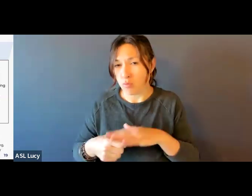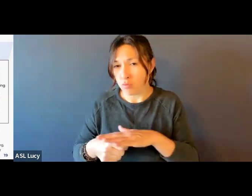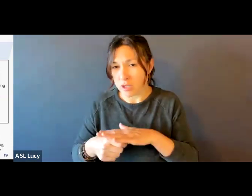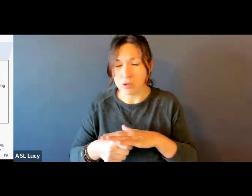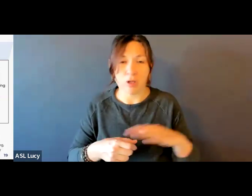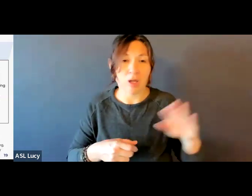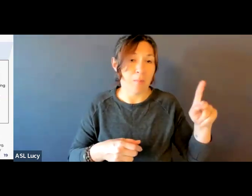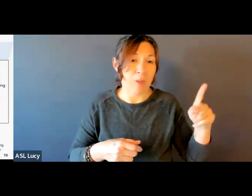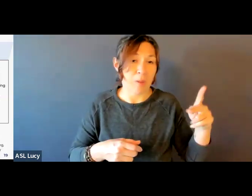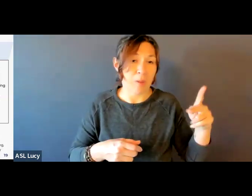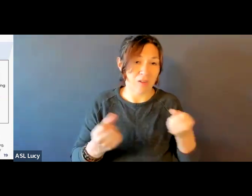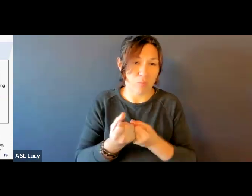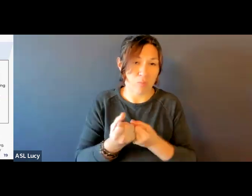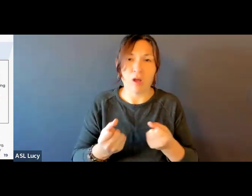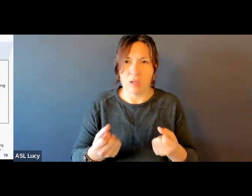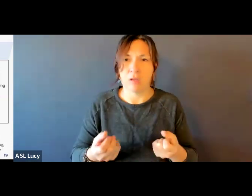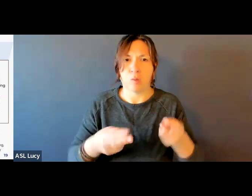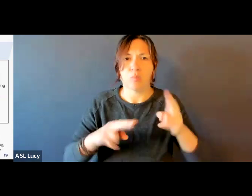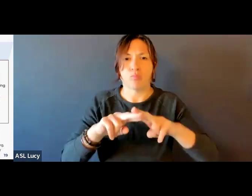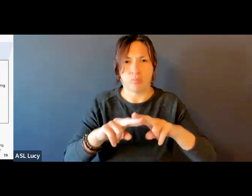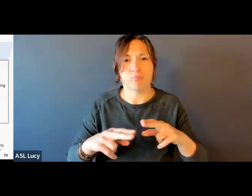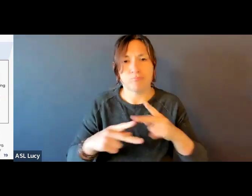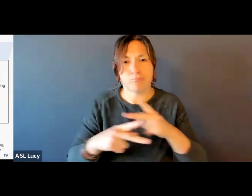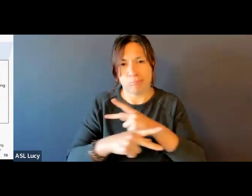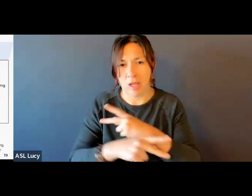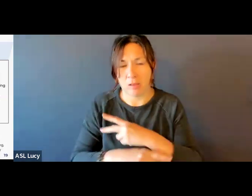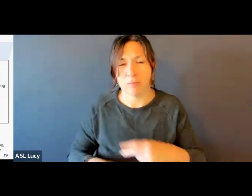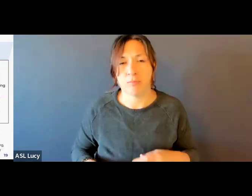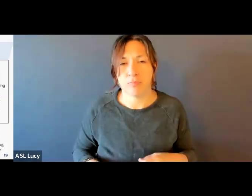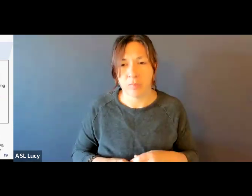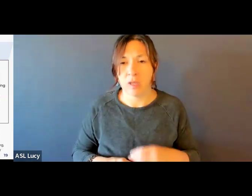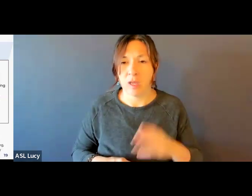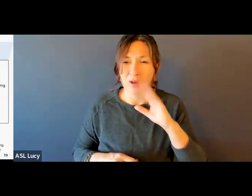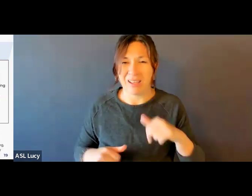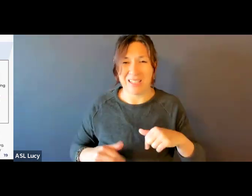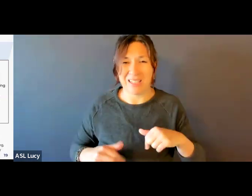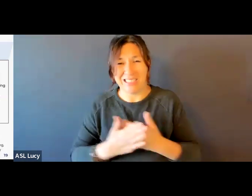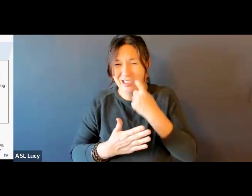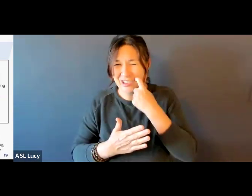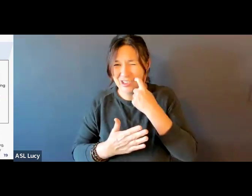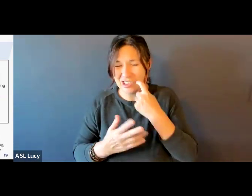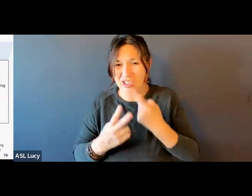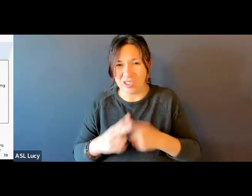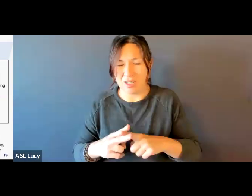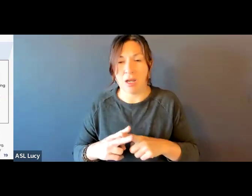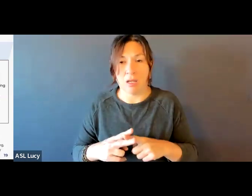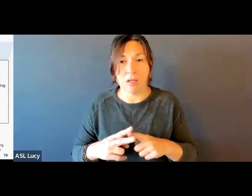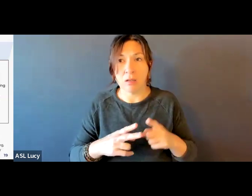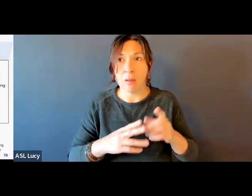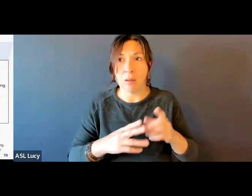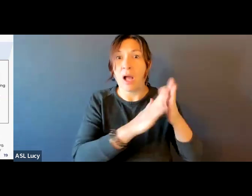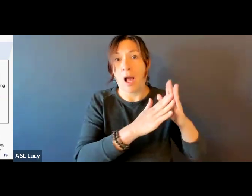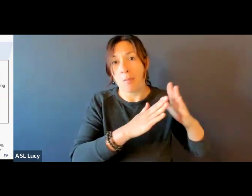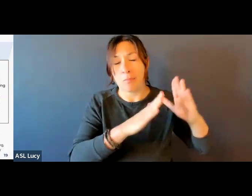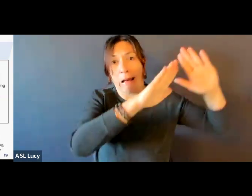math improvement. We know that we are early on the road to excellence, but are confident that our strong school